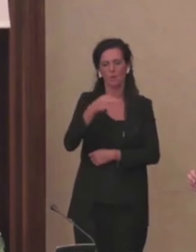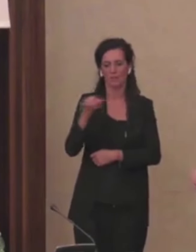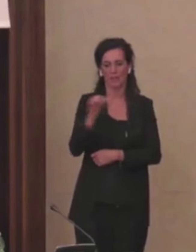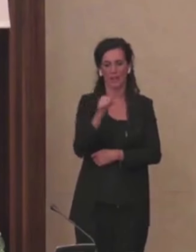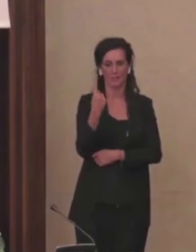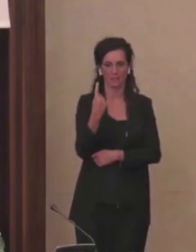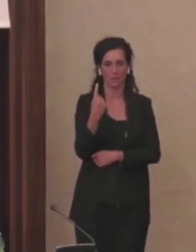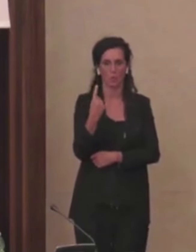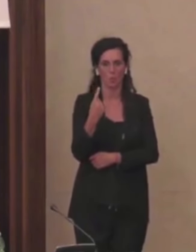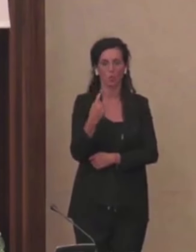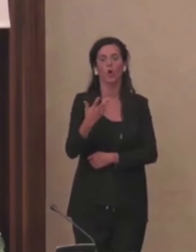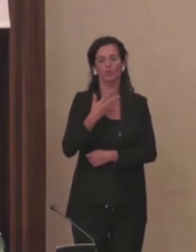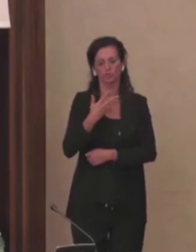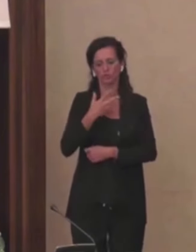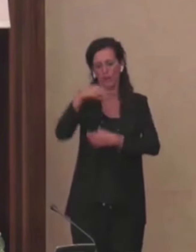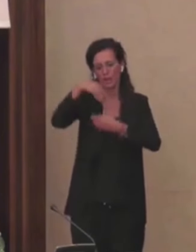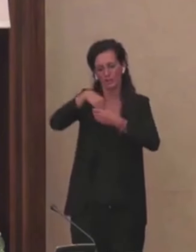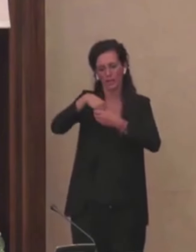Okay?